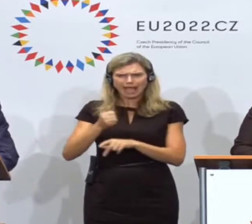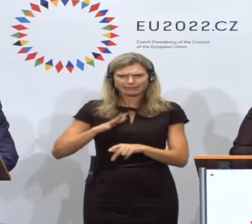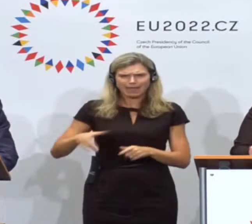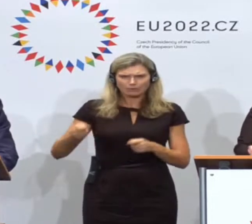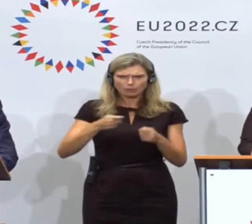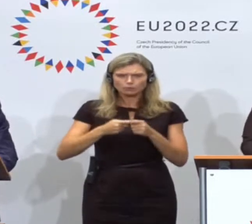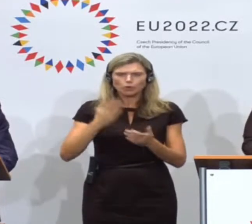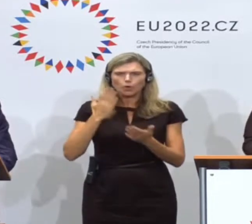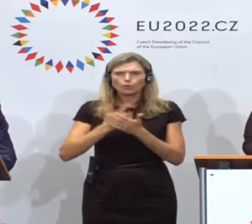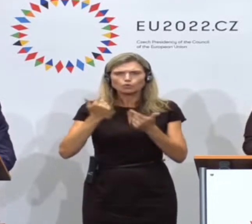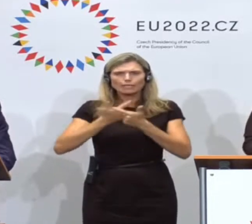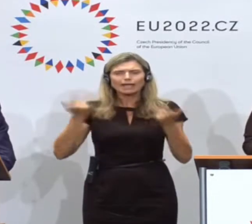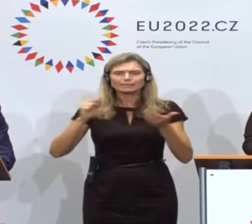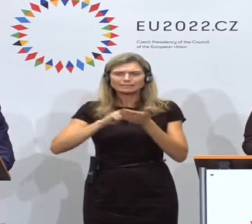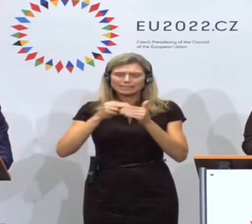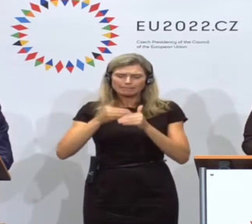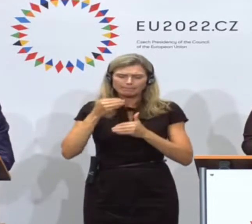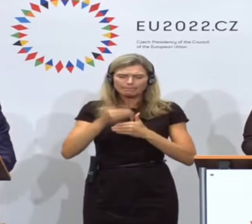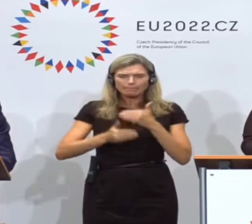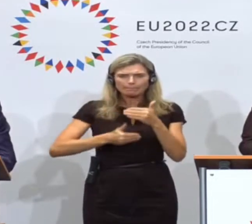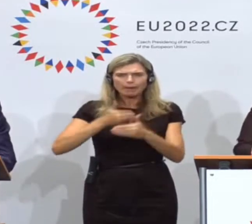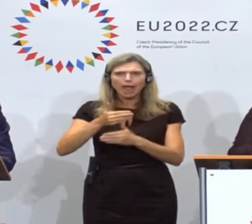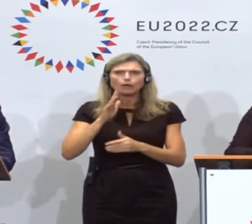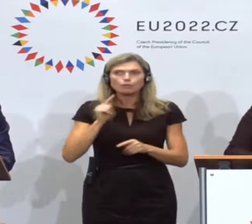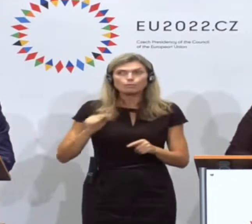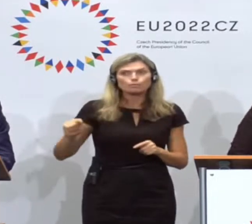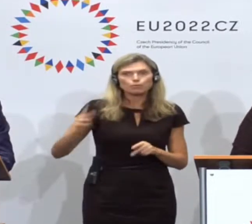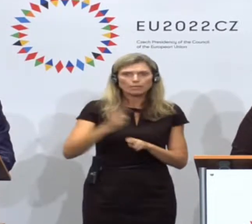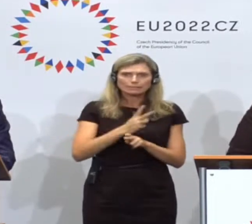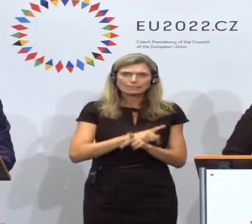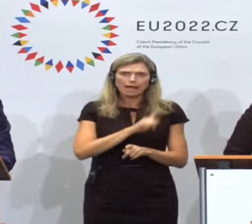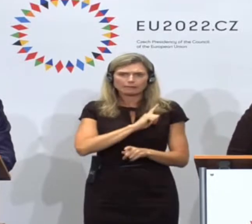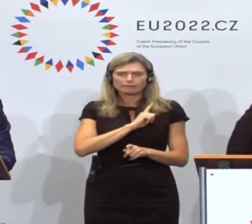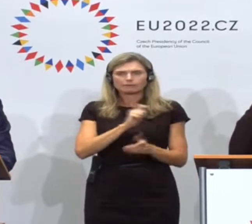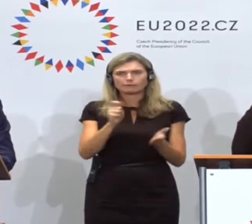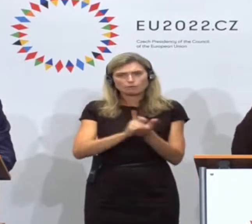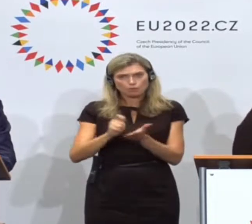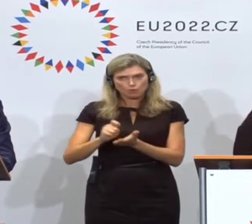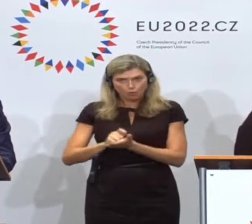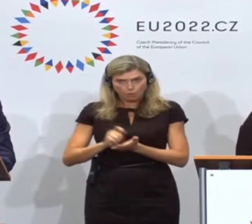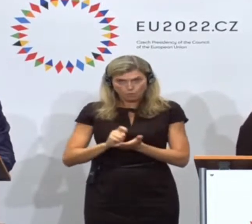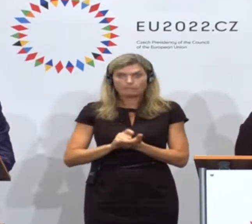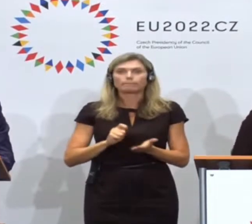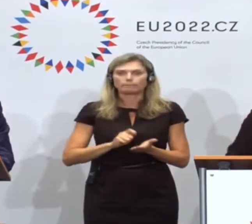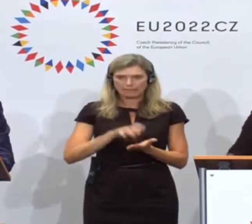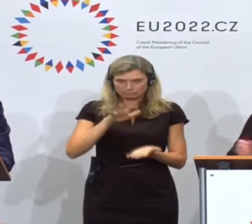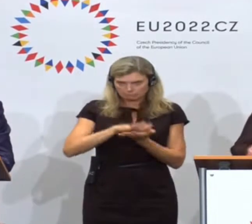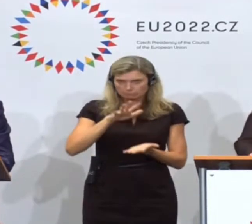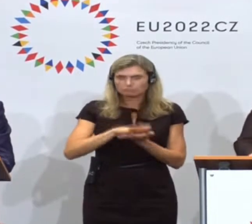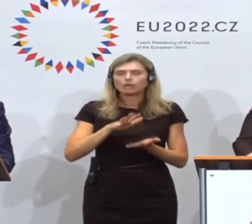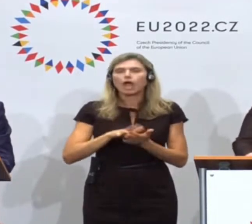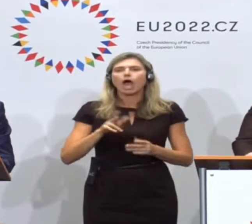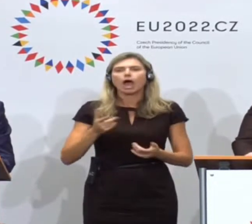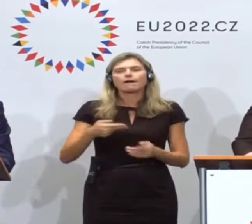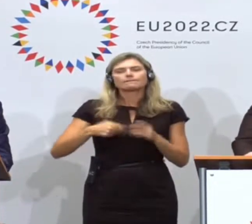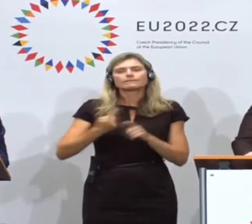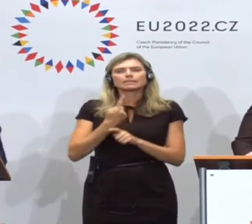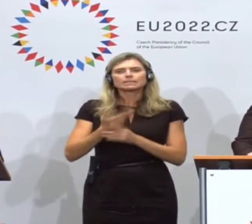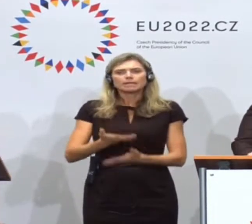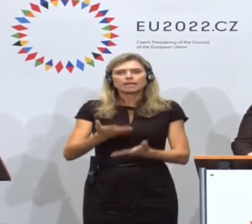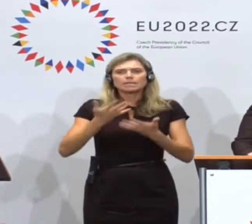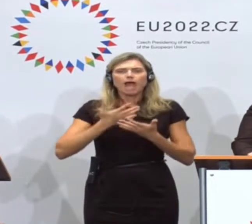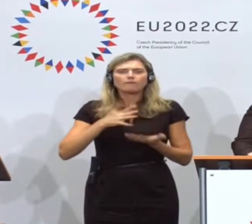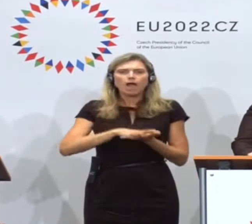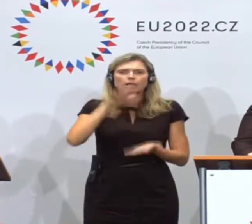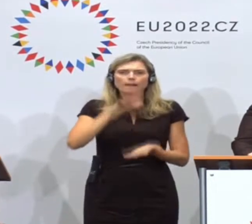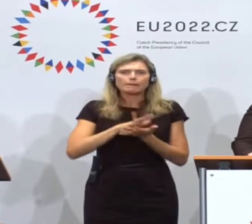industry to ramp up the production capacities. It's going to be an increase on defence expenditure. It's going to be